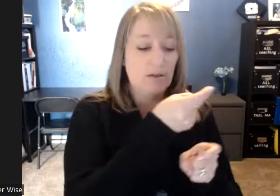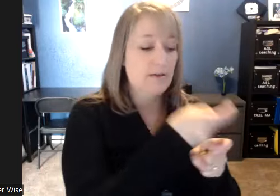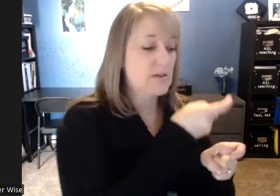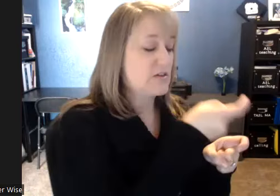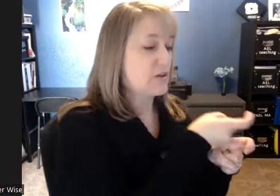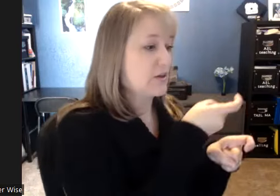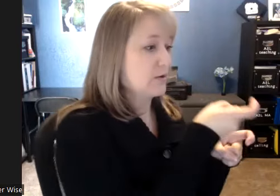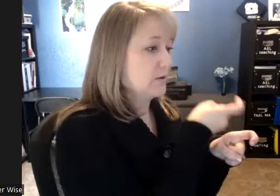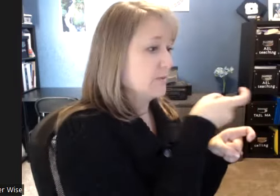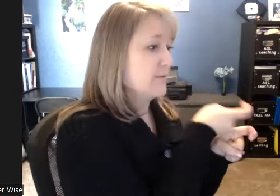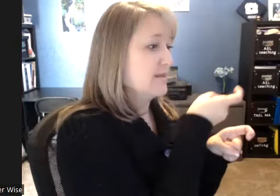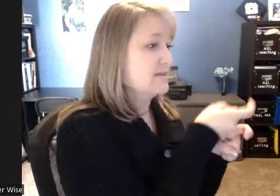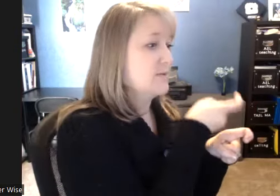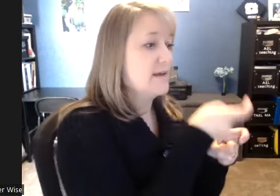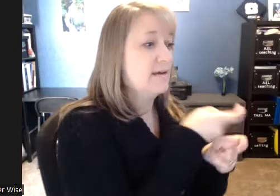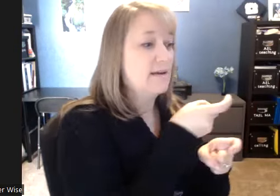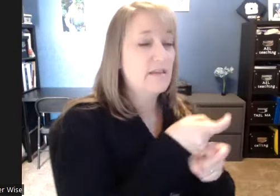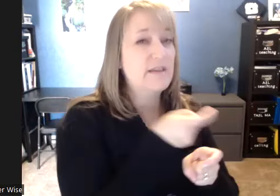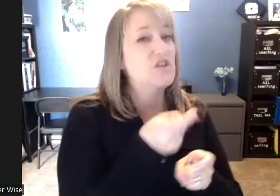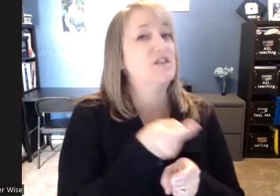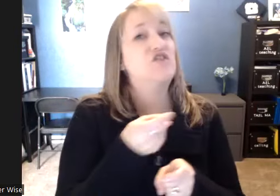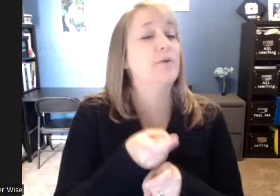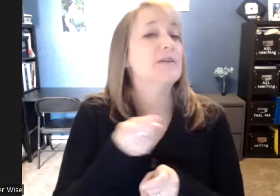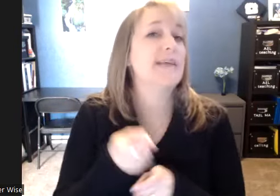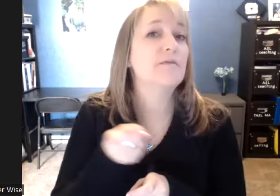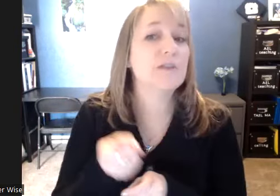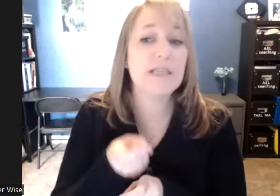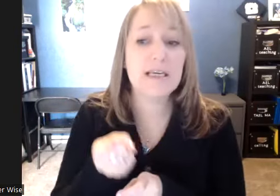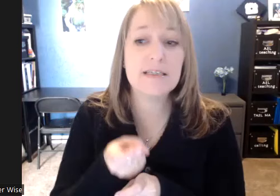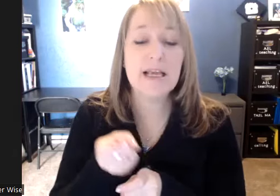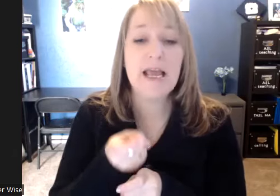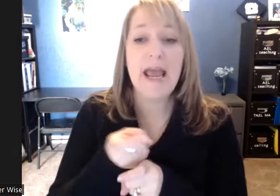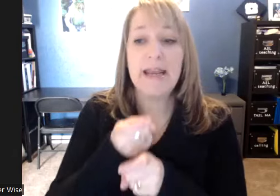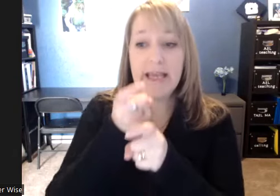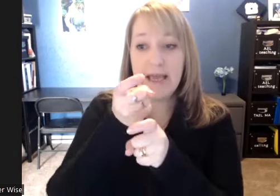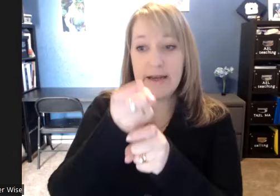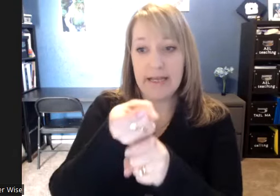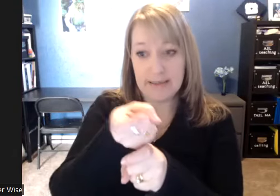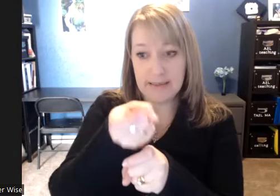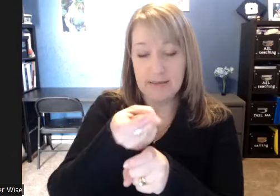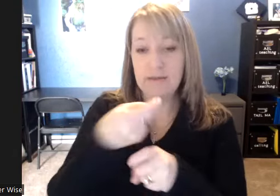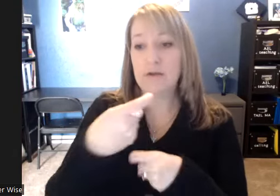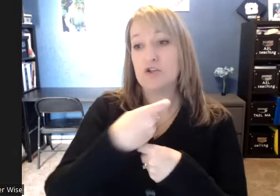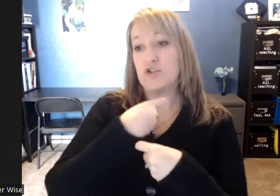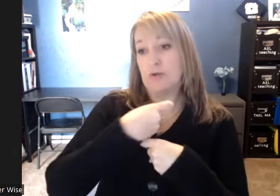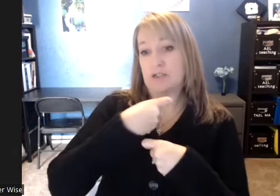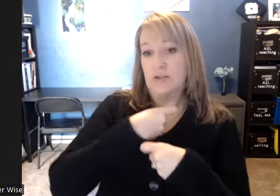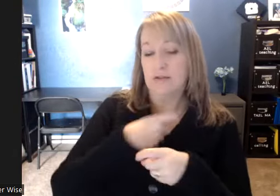little circular movement this way. That's just a general sign for tease. And again, it's directional